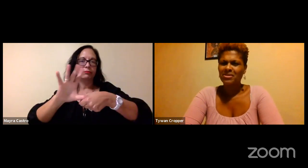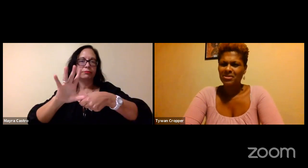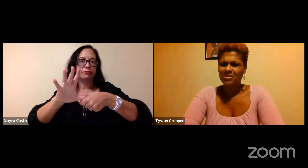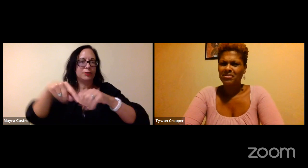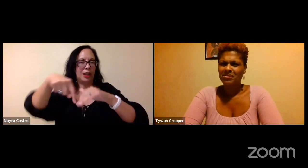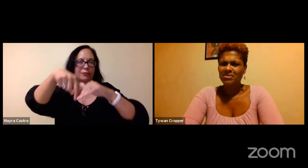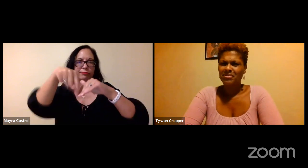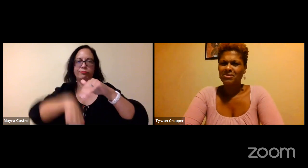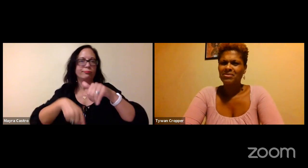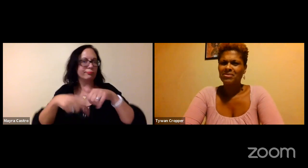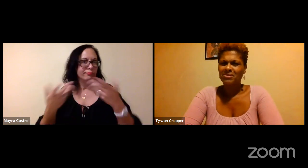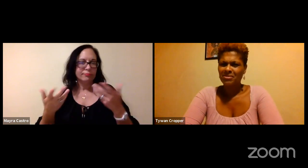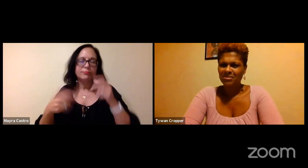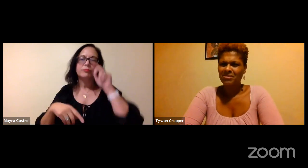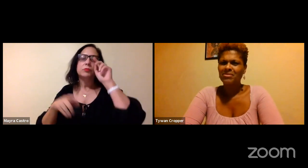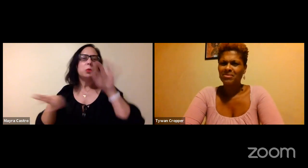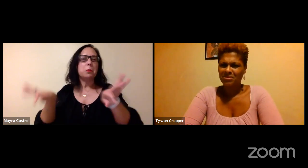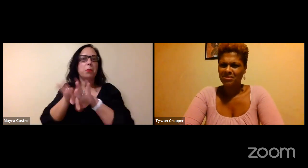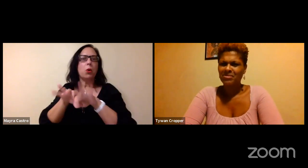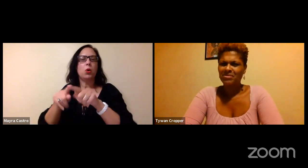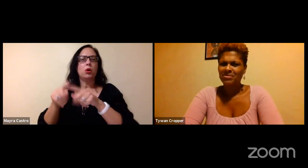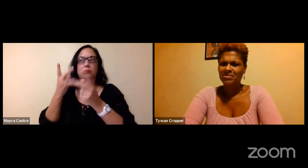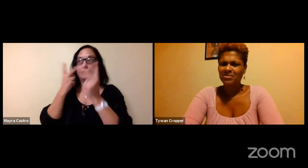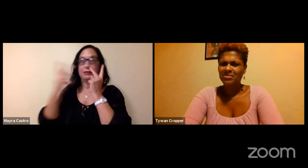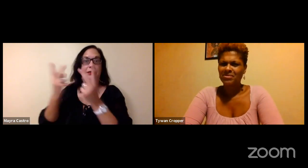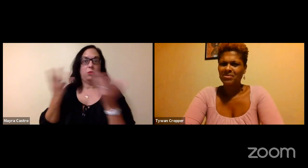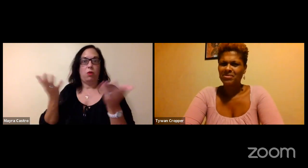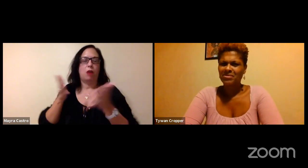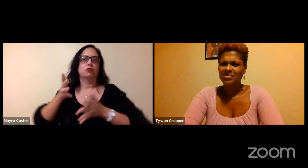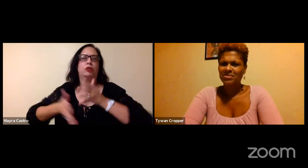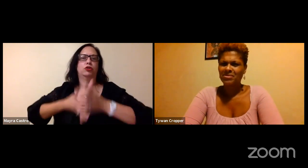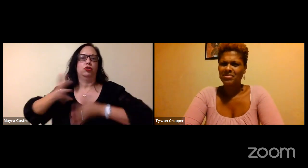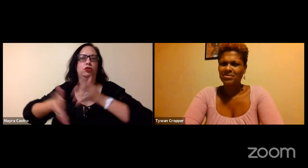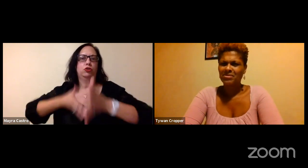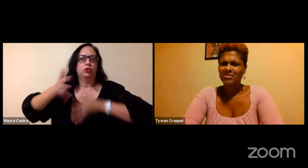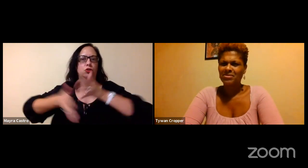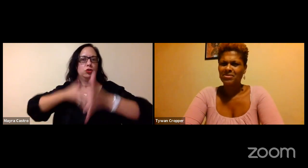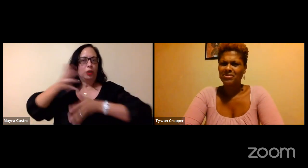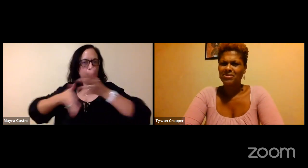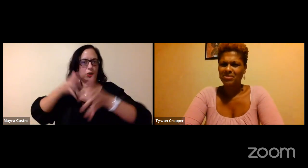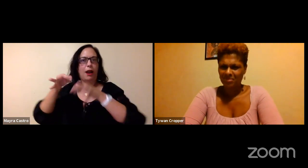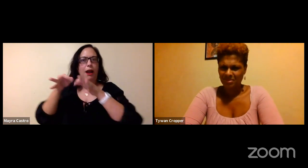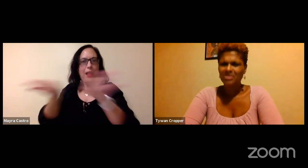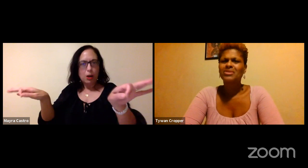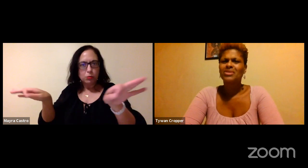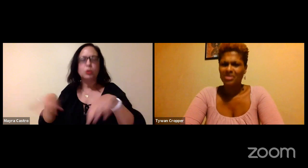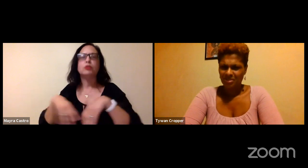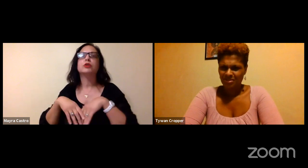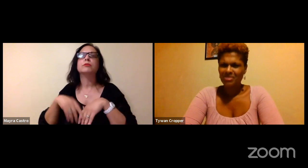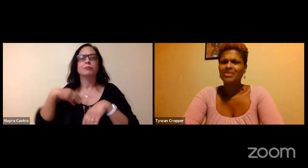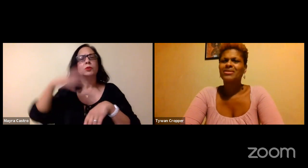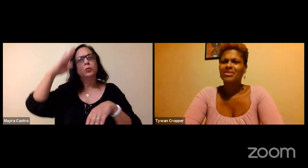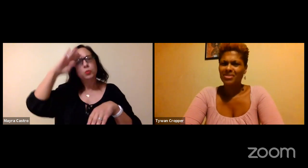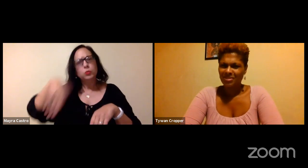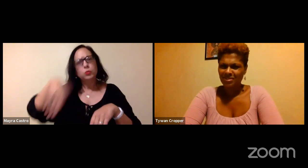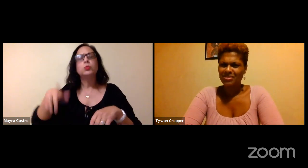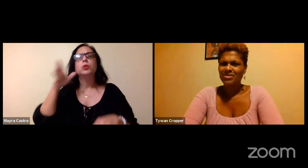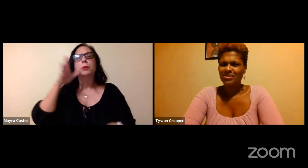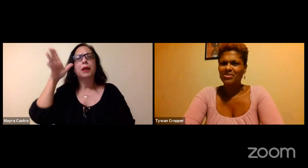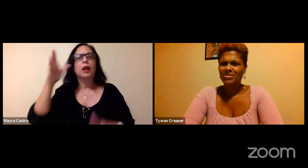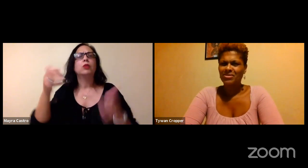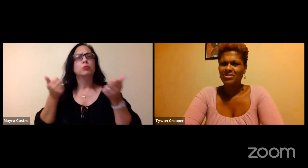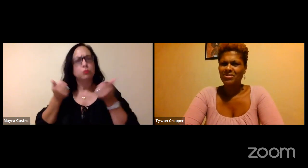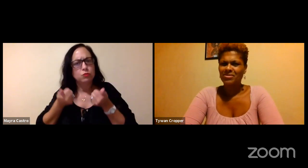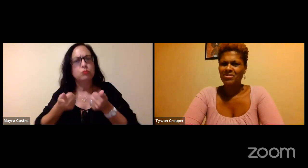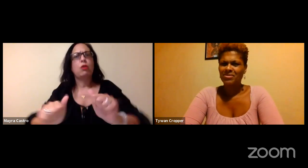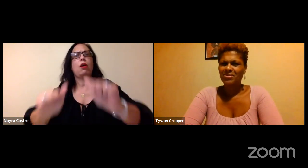And obviously, since I don't hear, I wasn't able to hear the Spanish language. So there was a lot of gesturing that was used at home